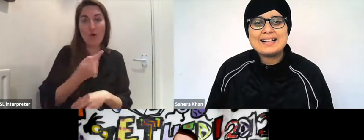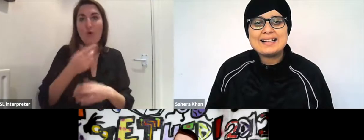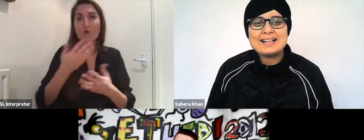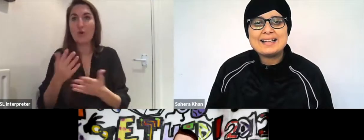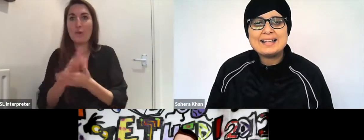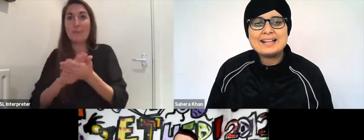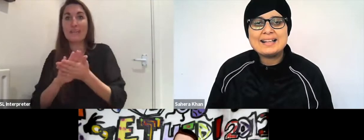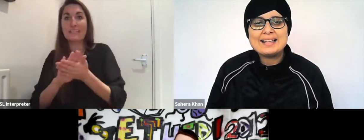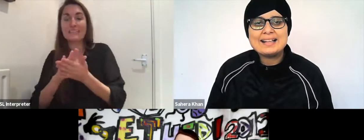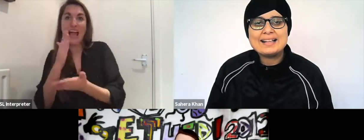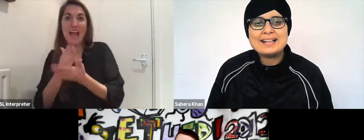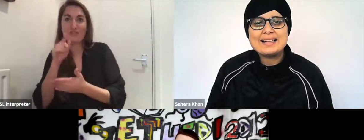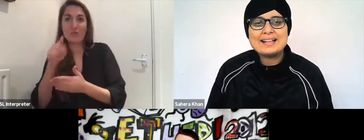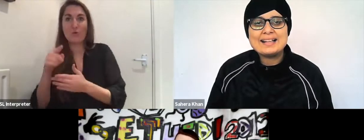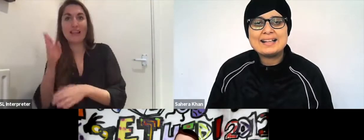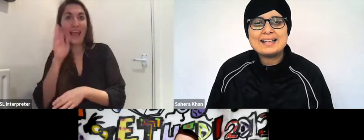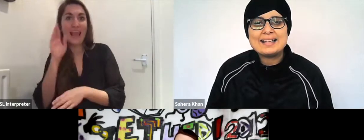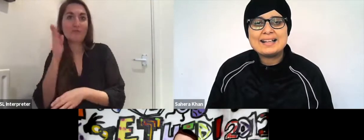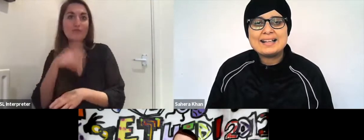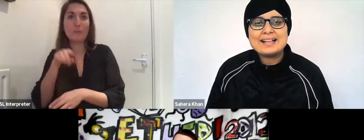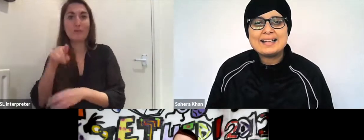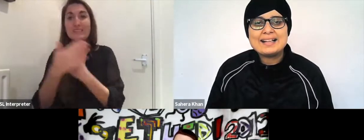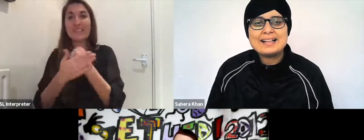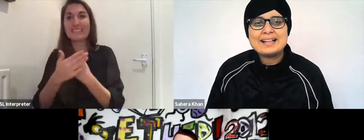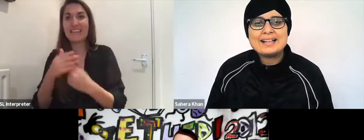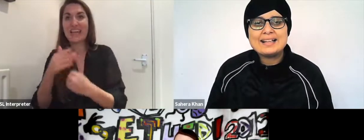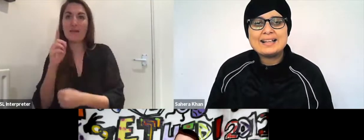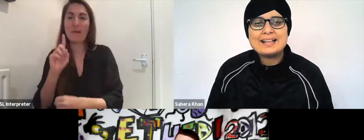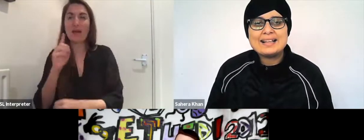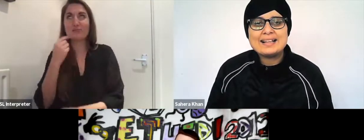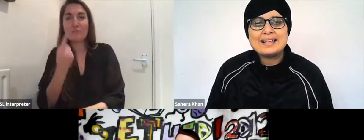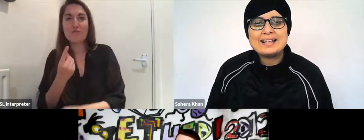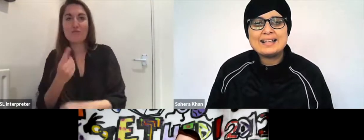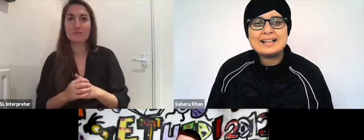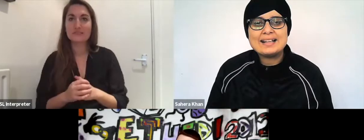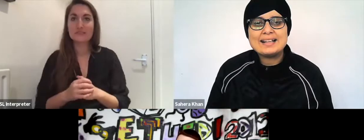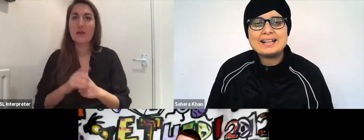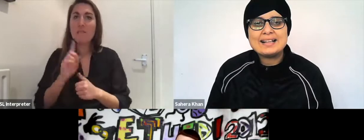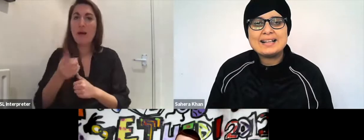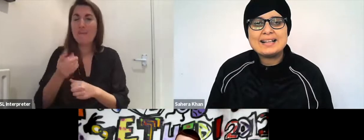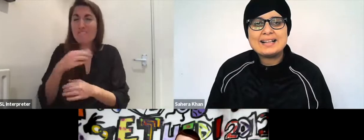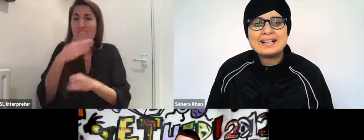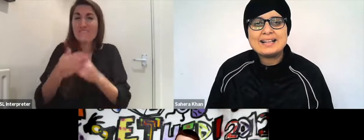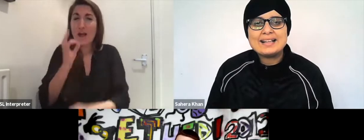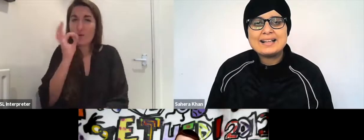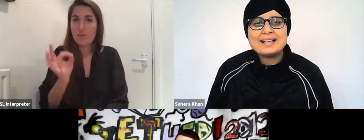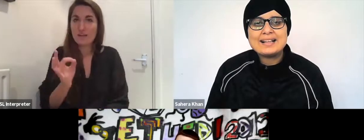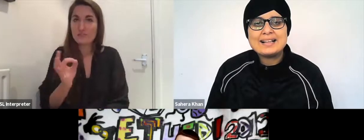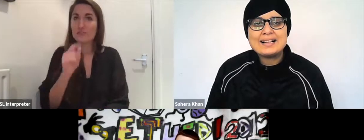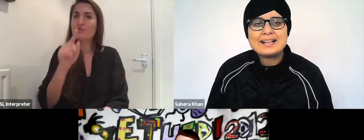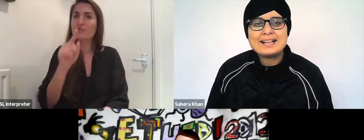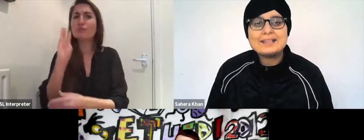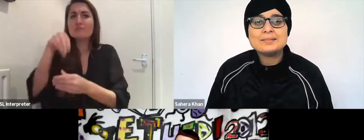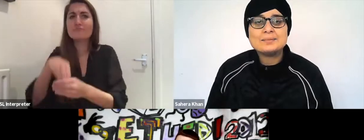But just finally, for now, Sahera, how did you get into filmmaking?